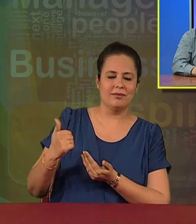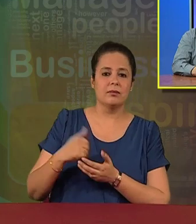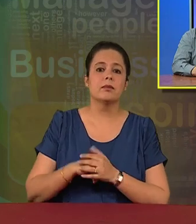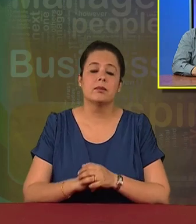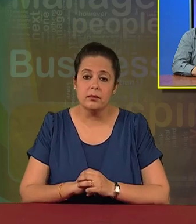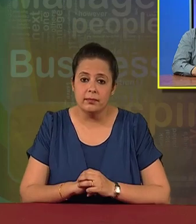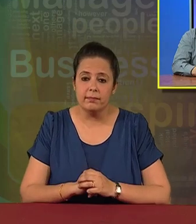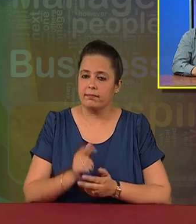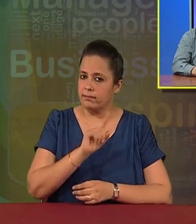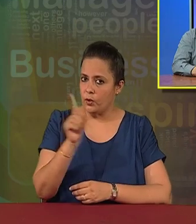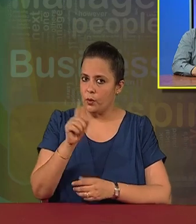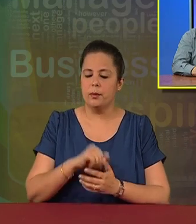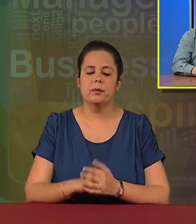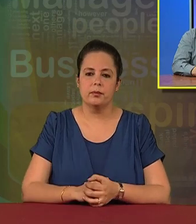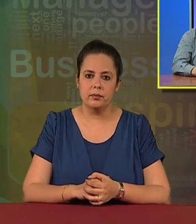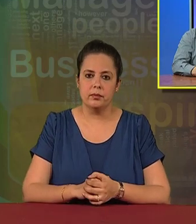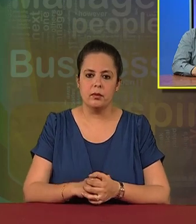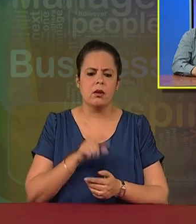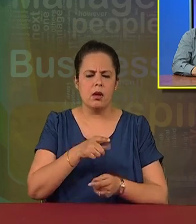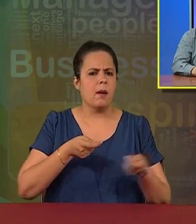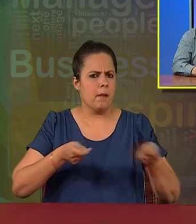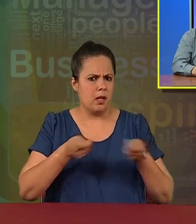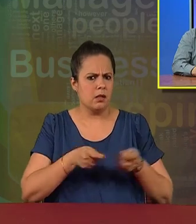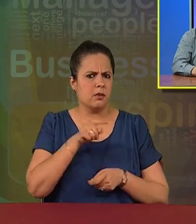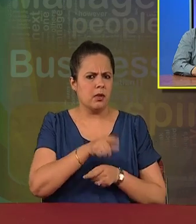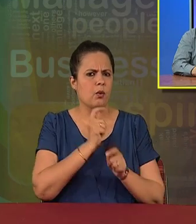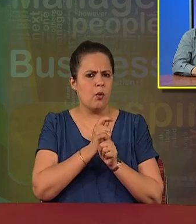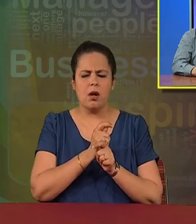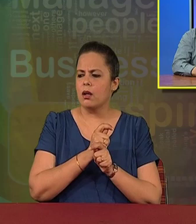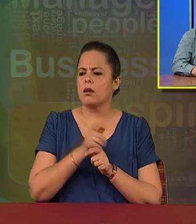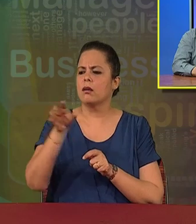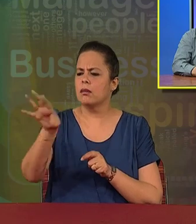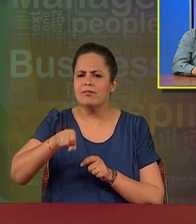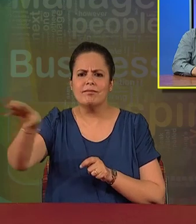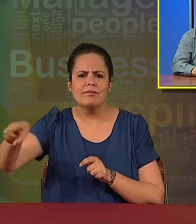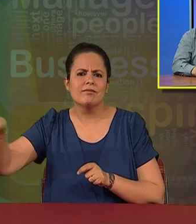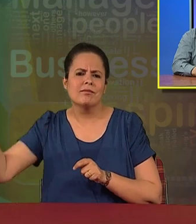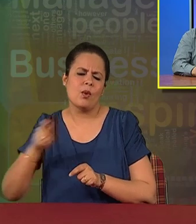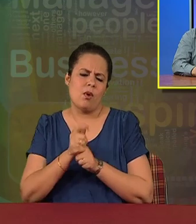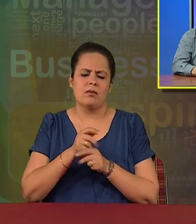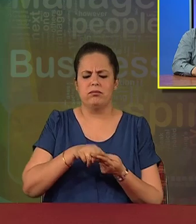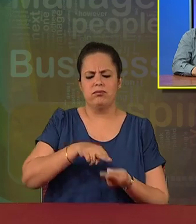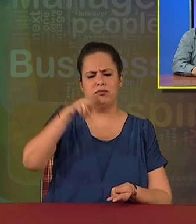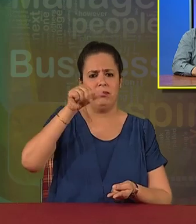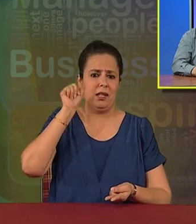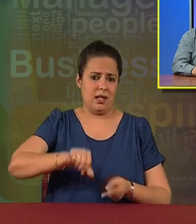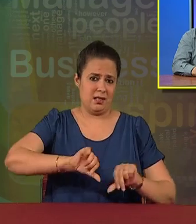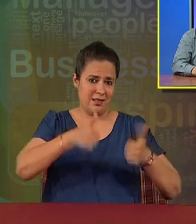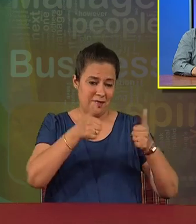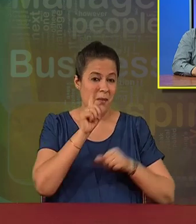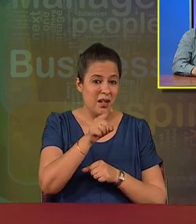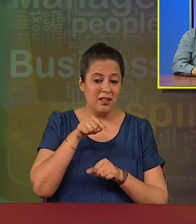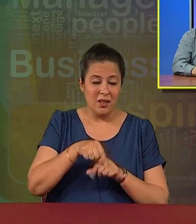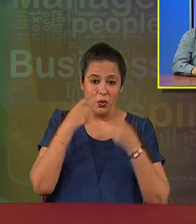can take the work from them. Certainly, the management will be able to get work from them, but it will be an